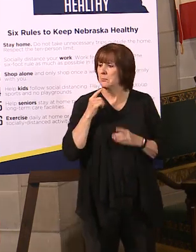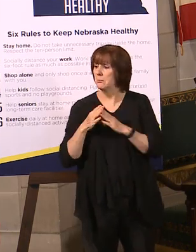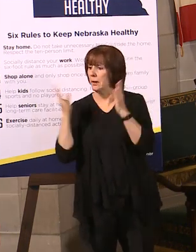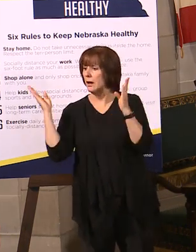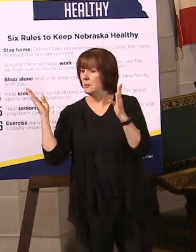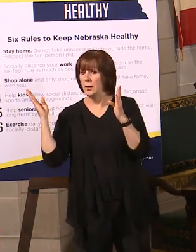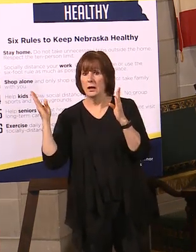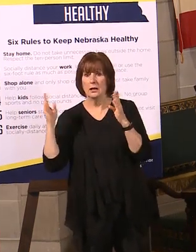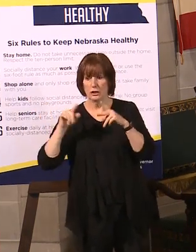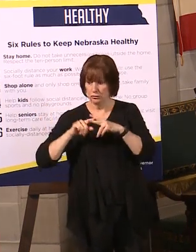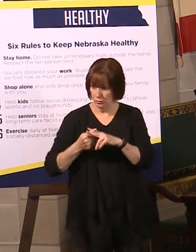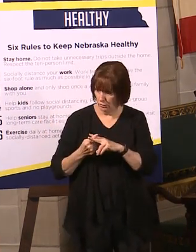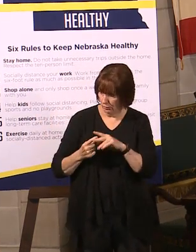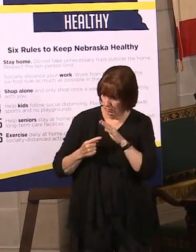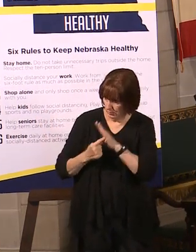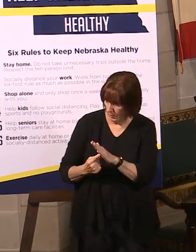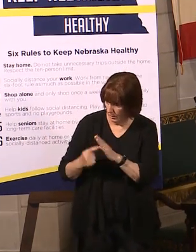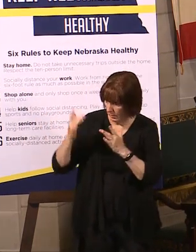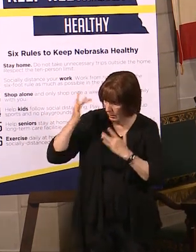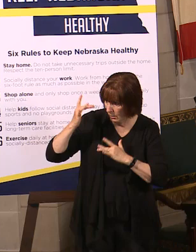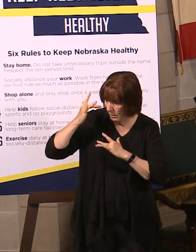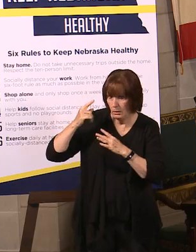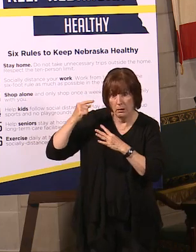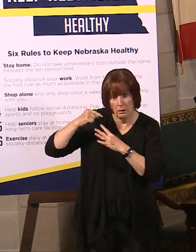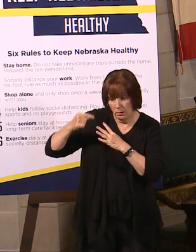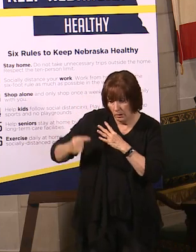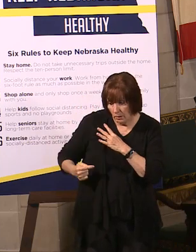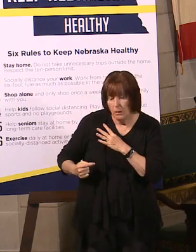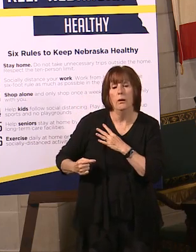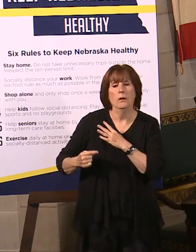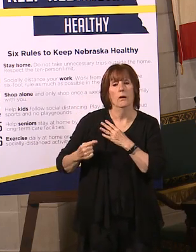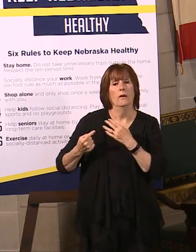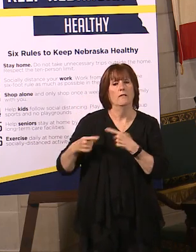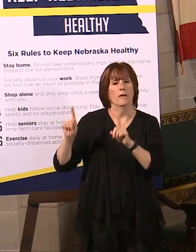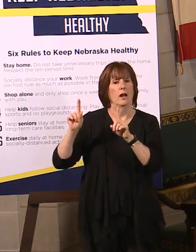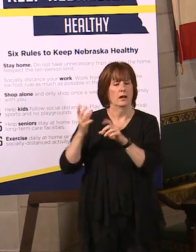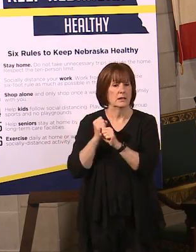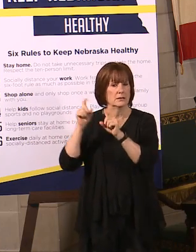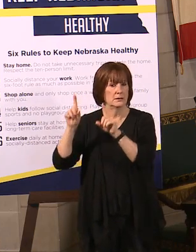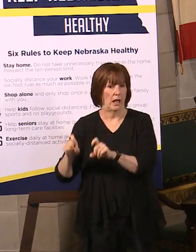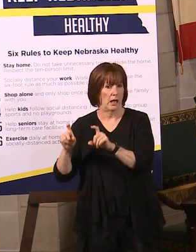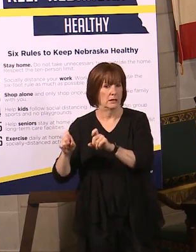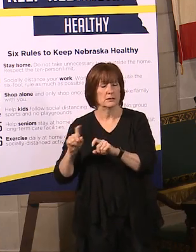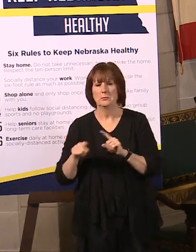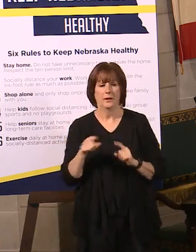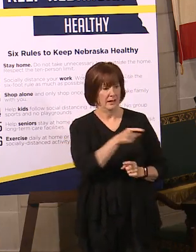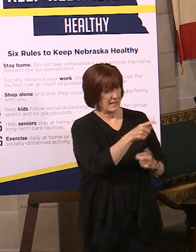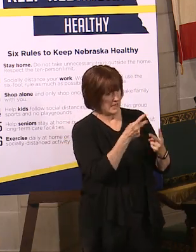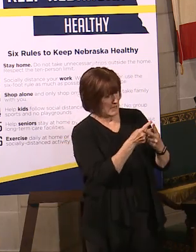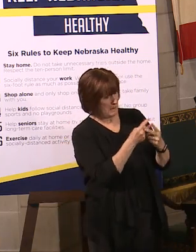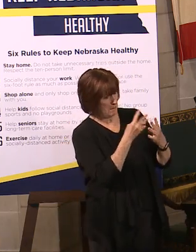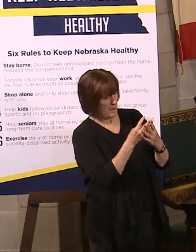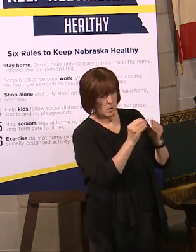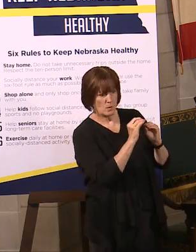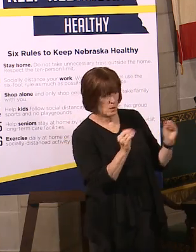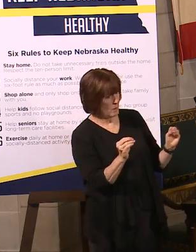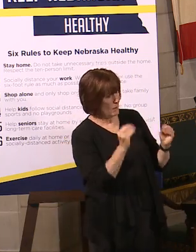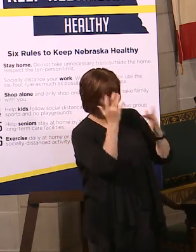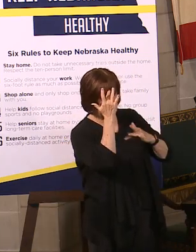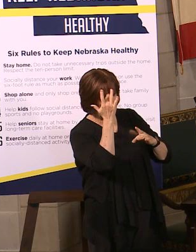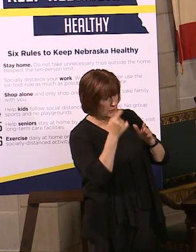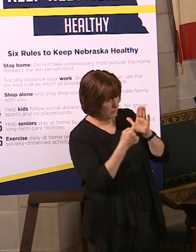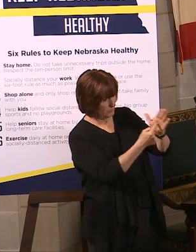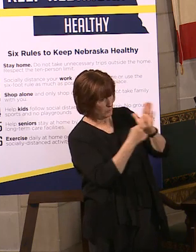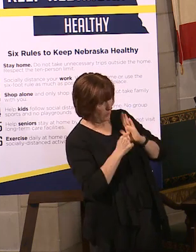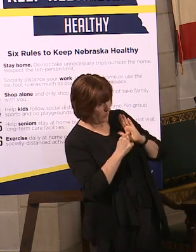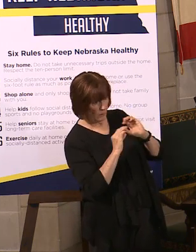if you start showing symptoms, if you present with symptoms, that's when you start being tested. But since none of those inmates have presented with symptoms and the